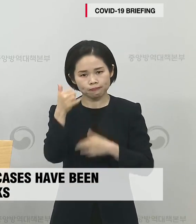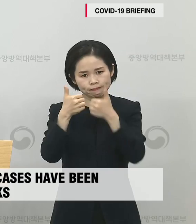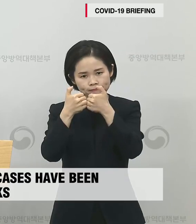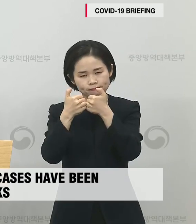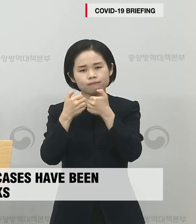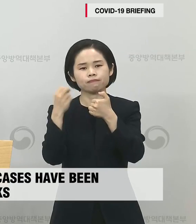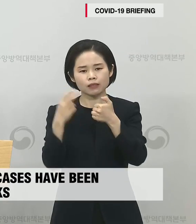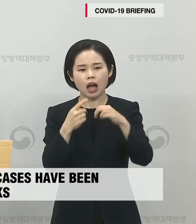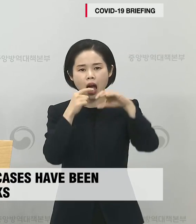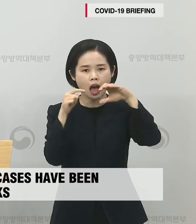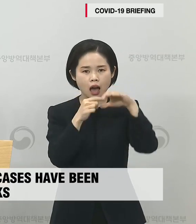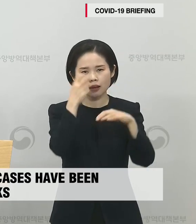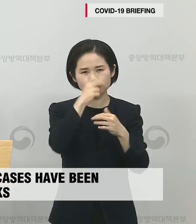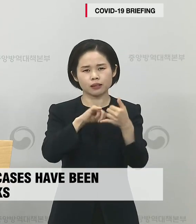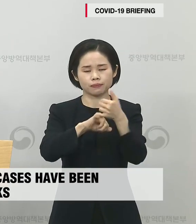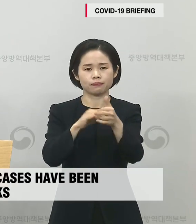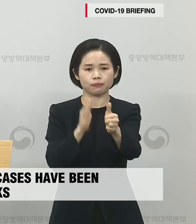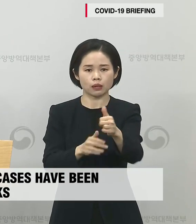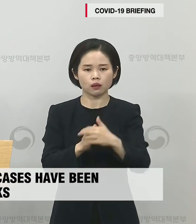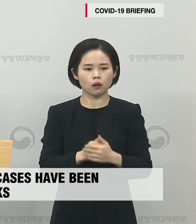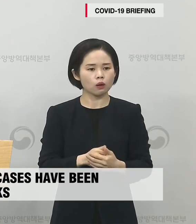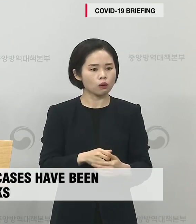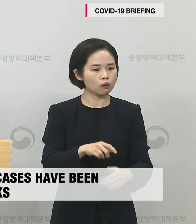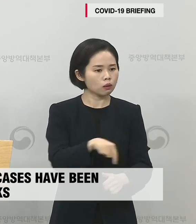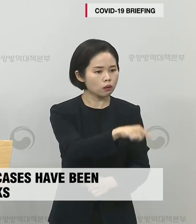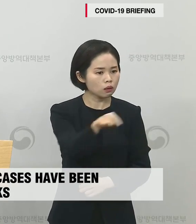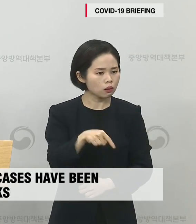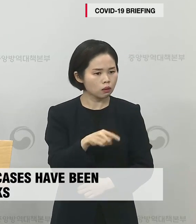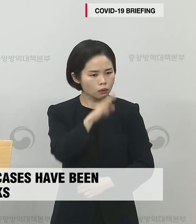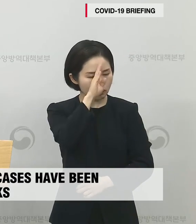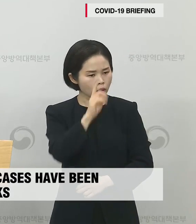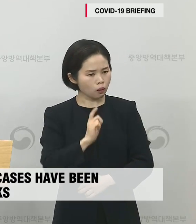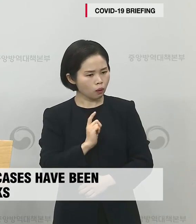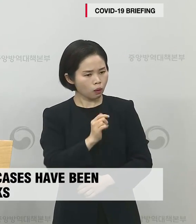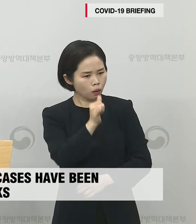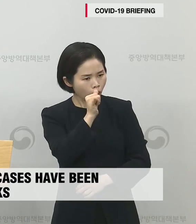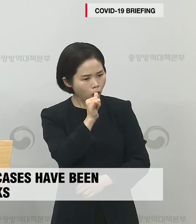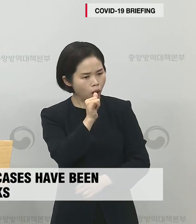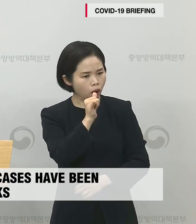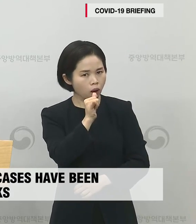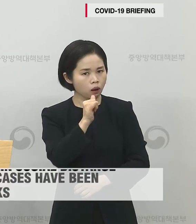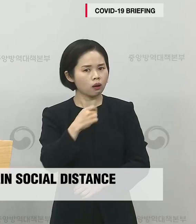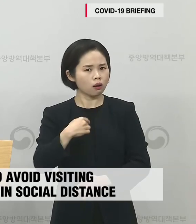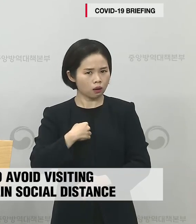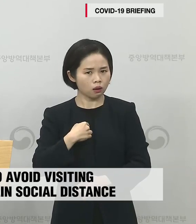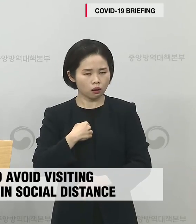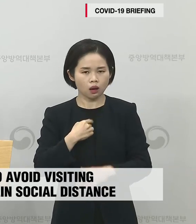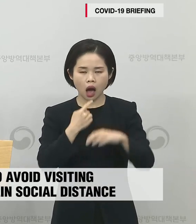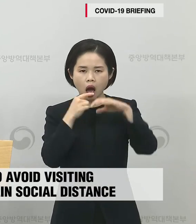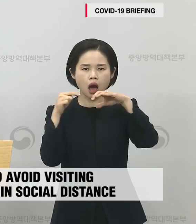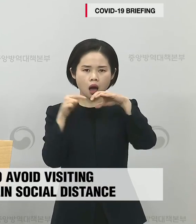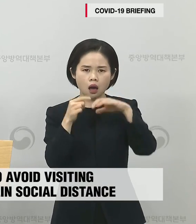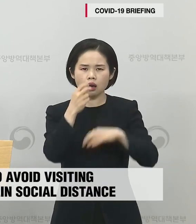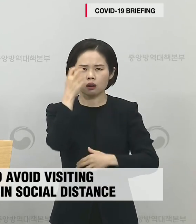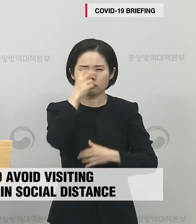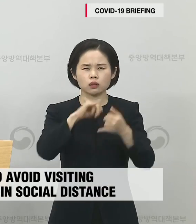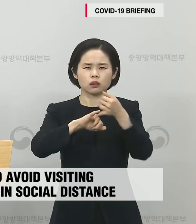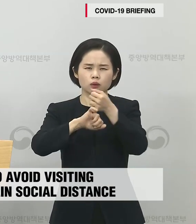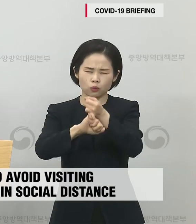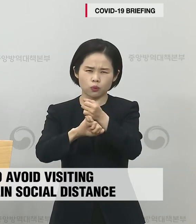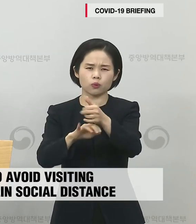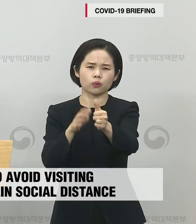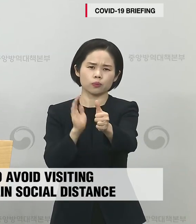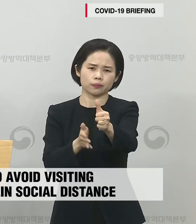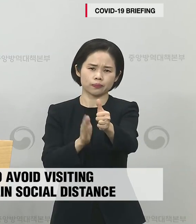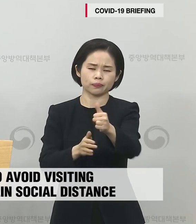soon as possible, and please consult the public health center. And if you have confirmed cases nearby you, you also need to